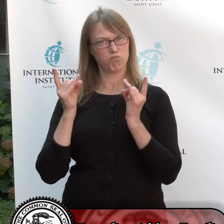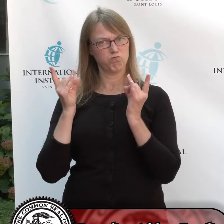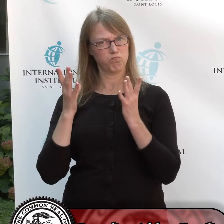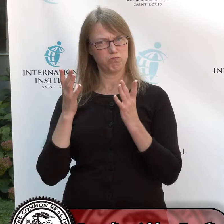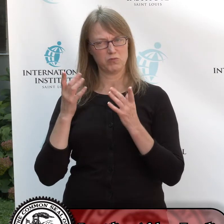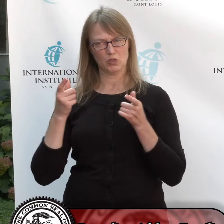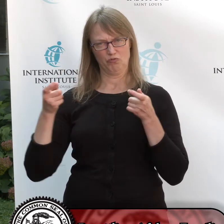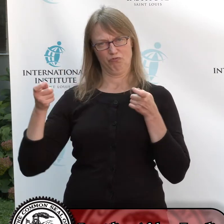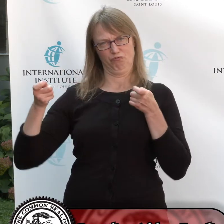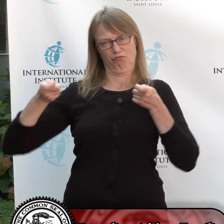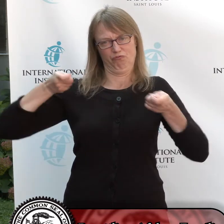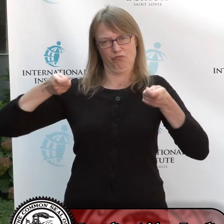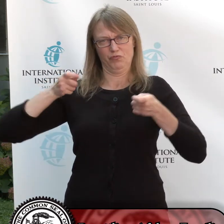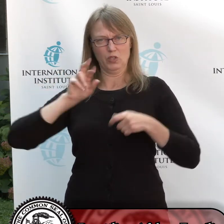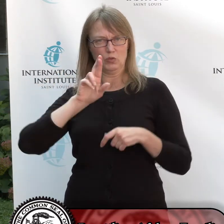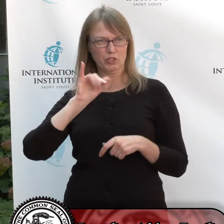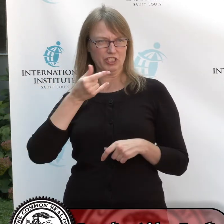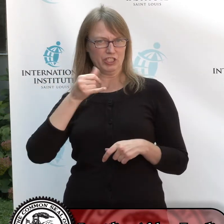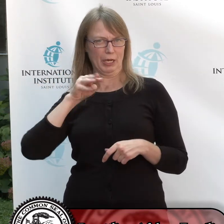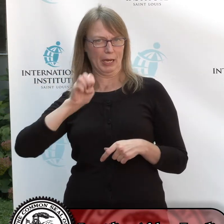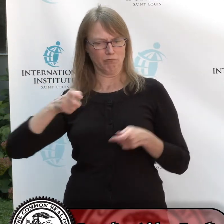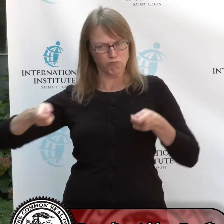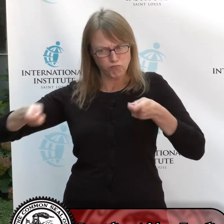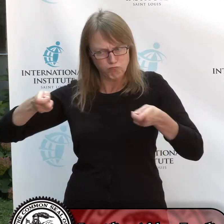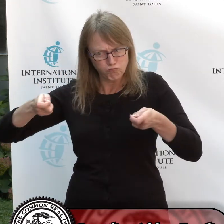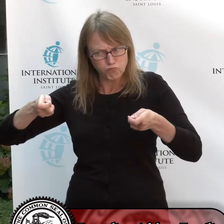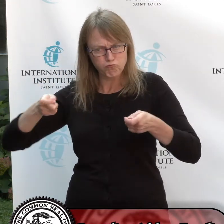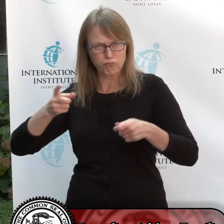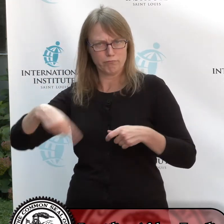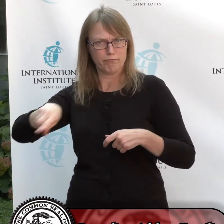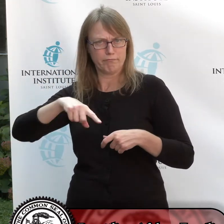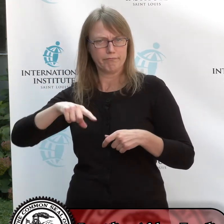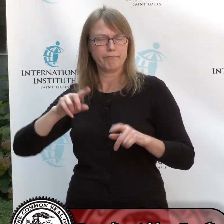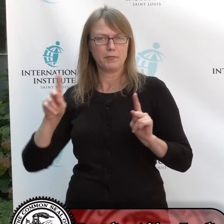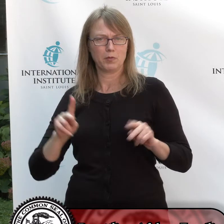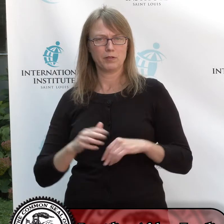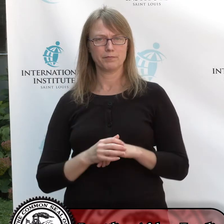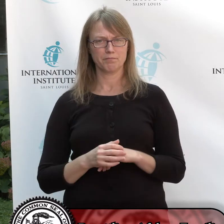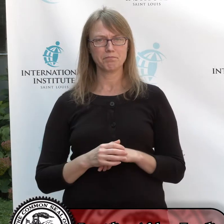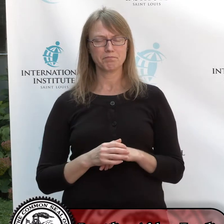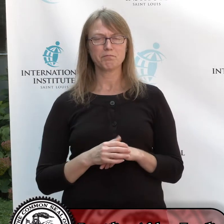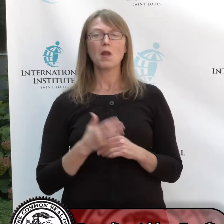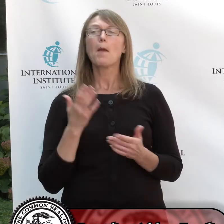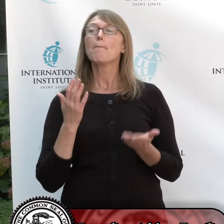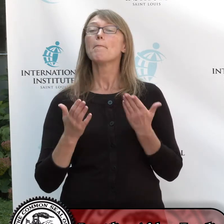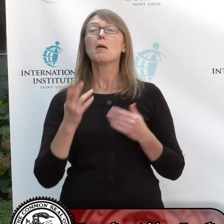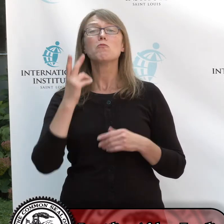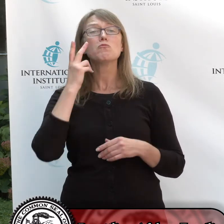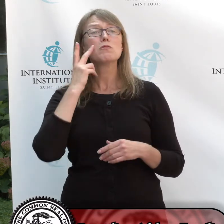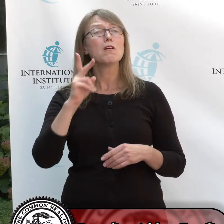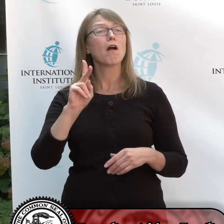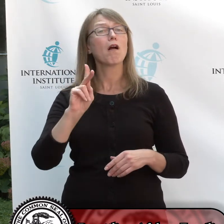people. You may have seen the scenes in Kabul International Airport